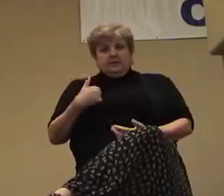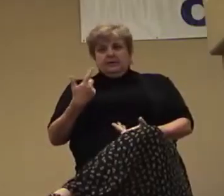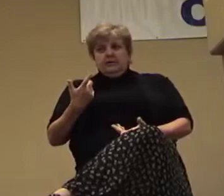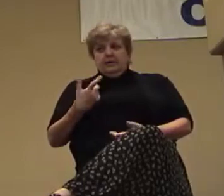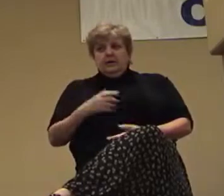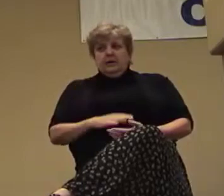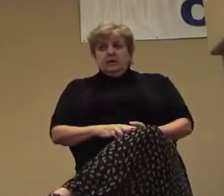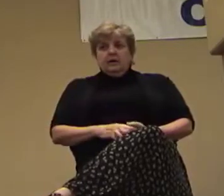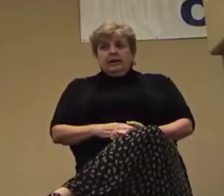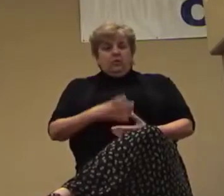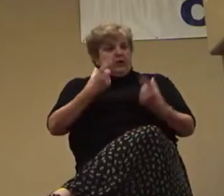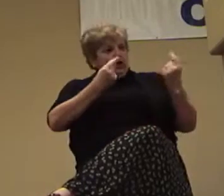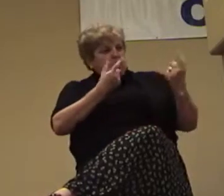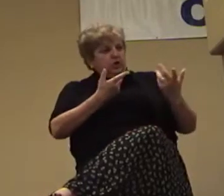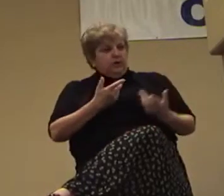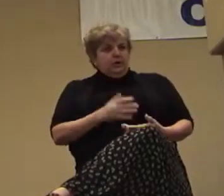You know, you're not that whacked out, but